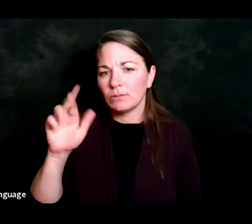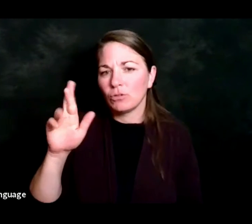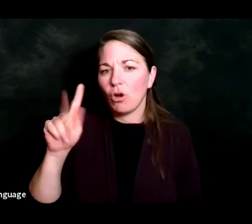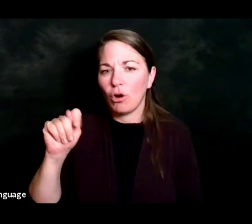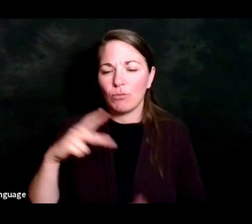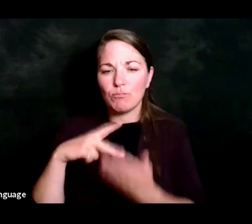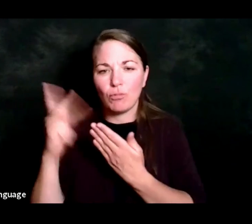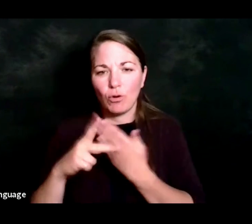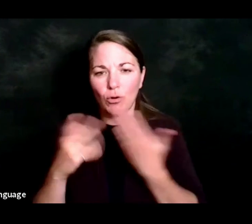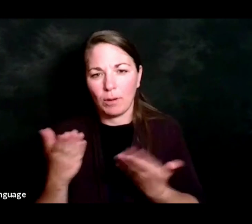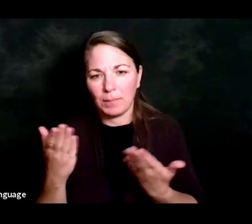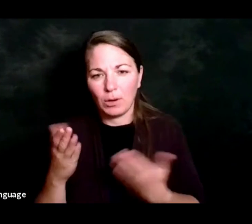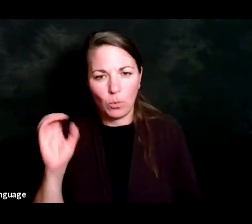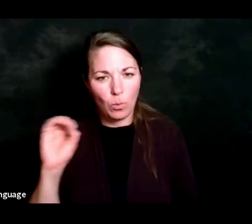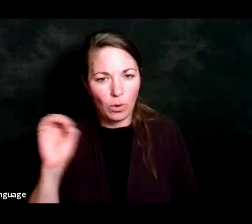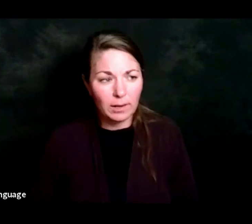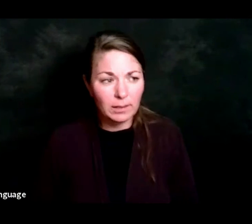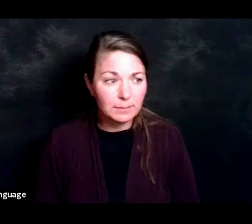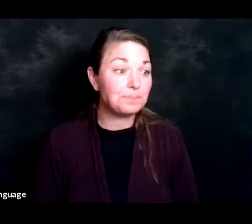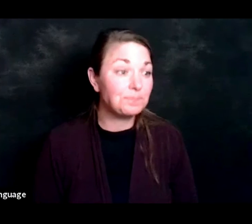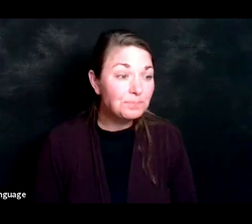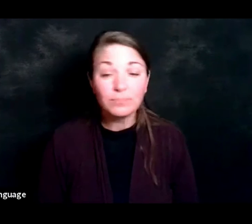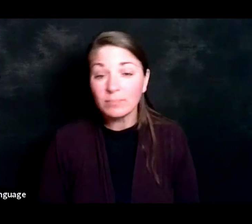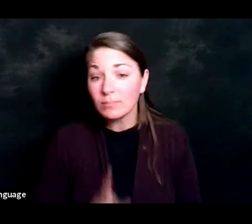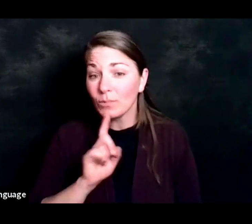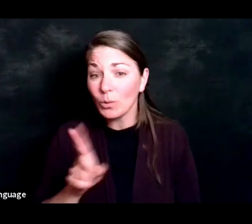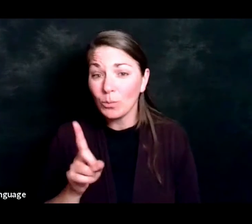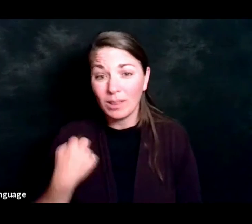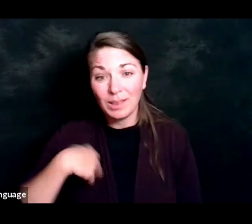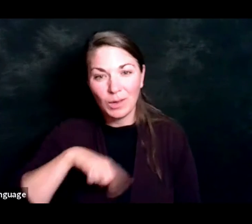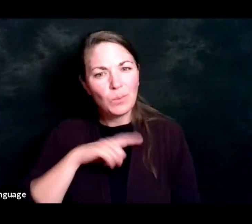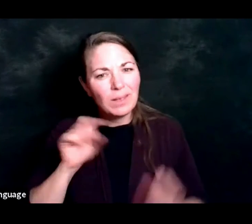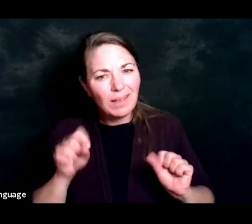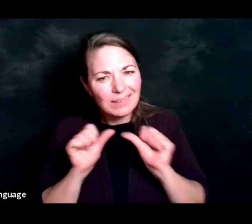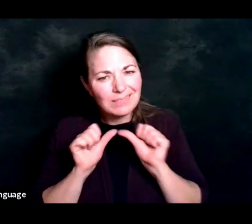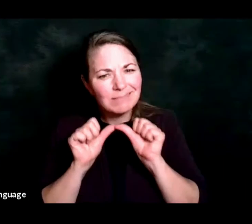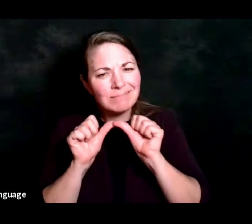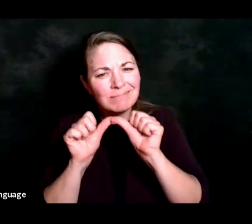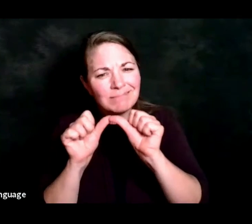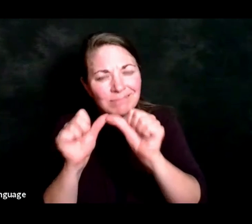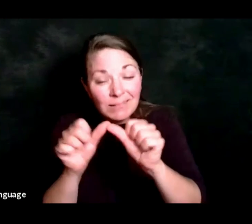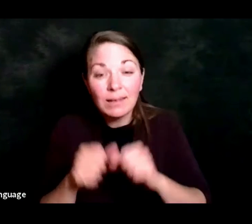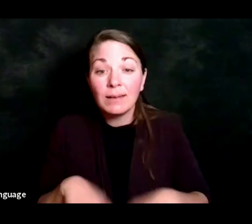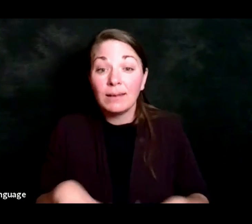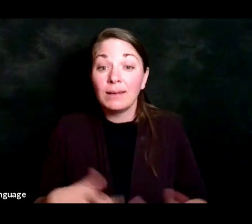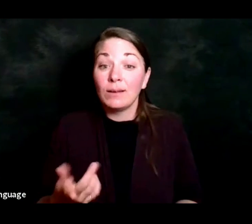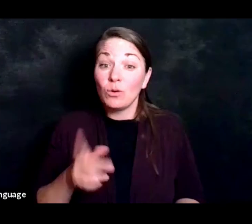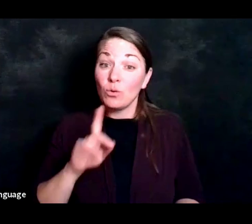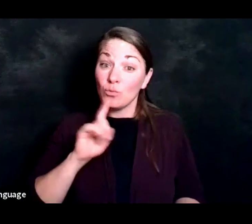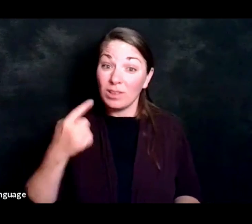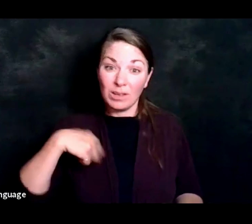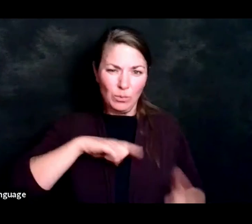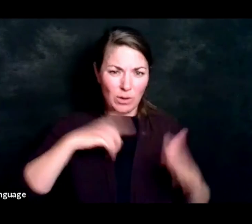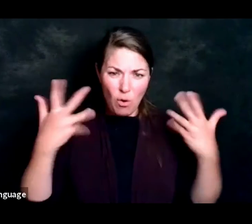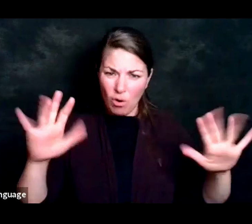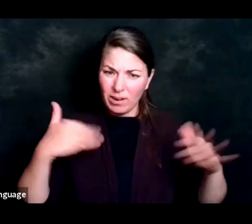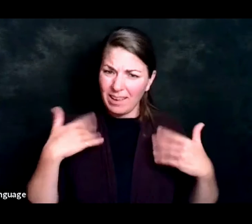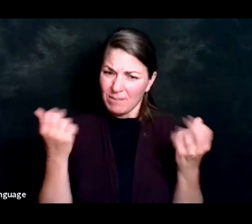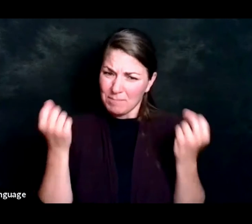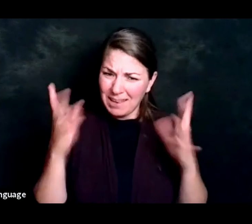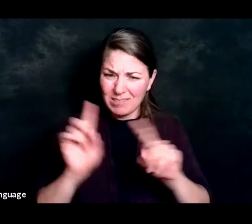think, if we can keep this going, we can keep this going, and not necessarily recreate the wheel,